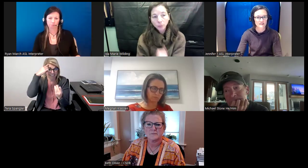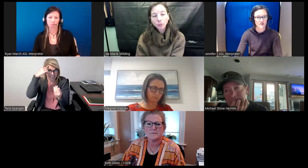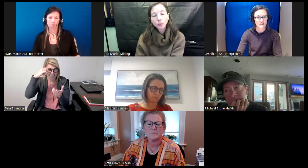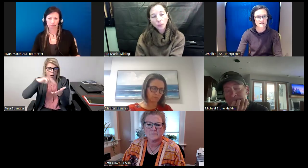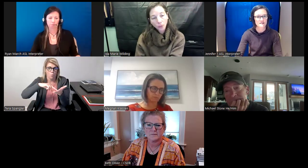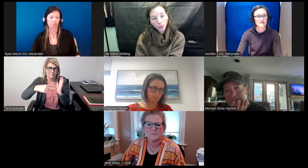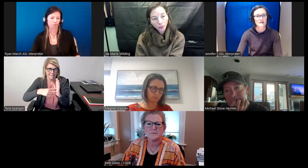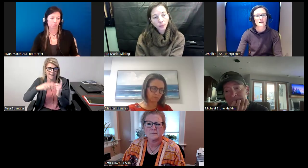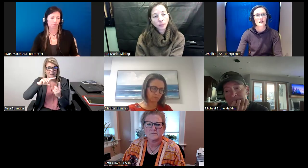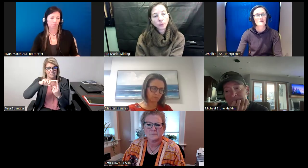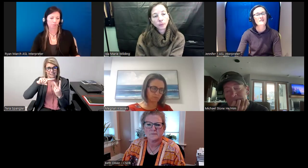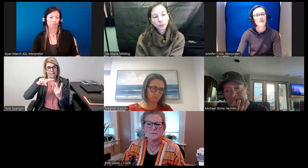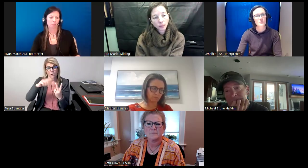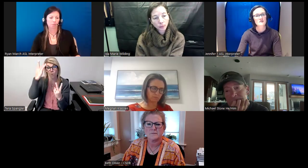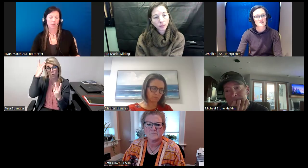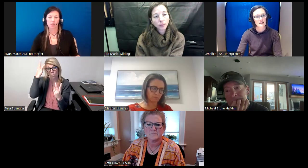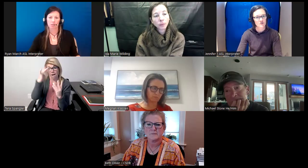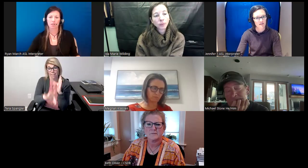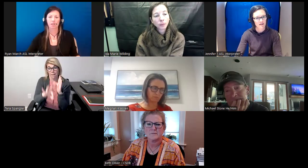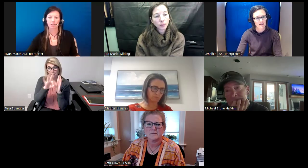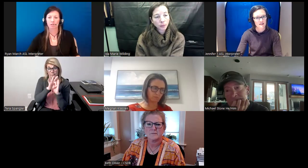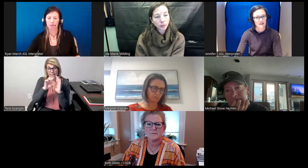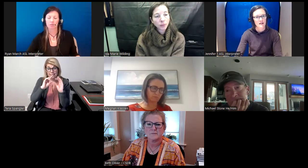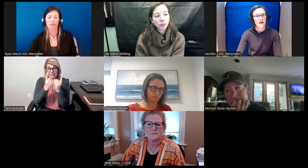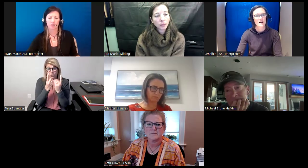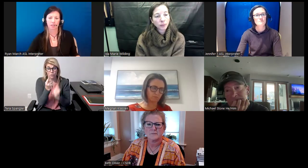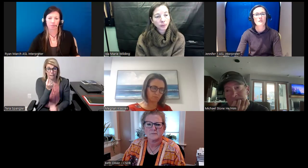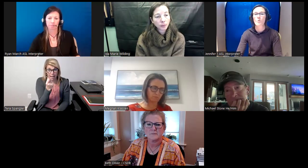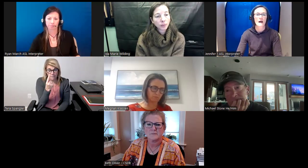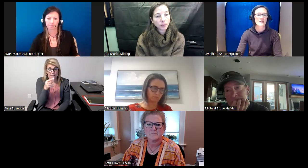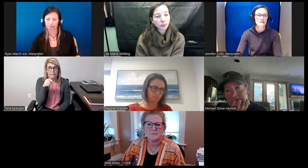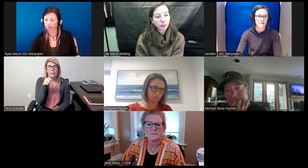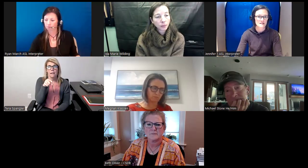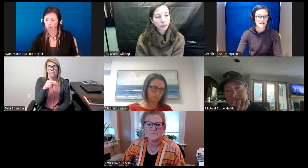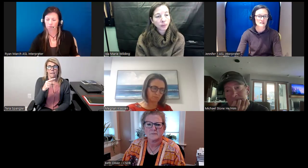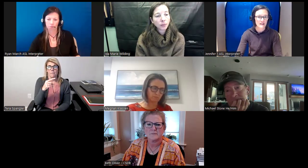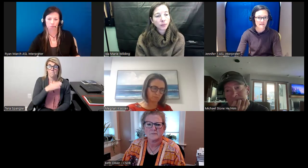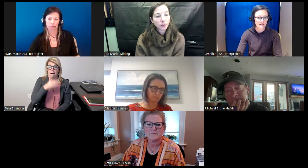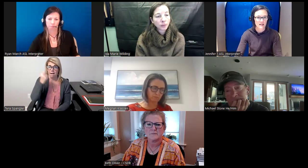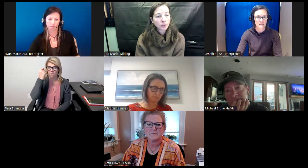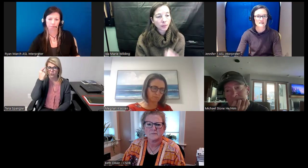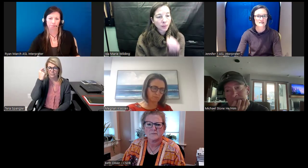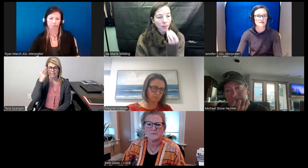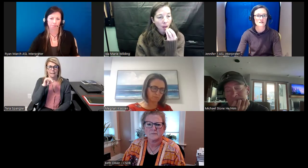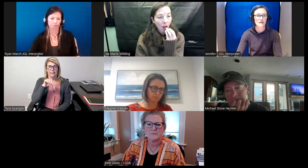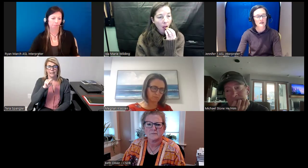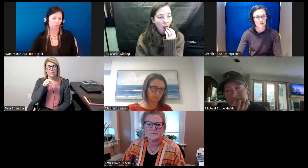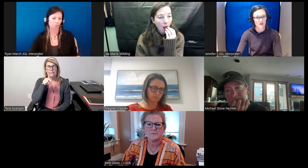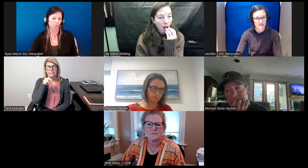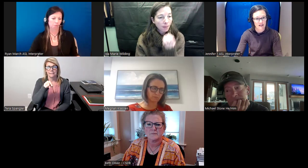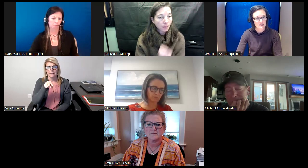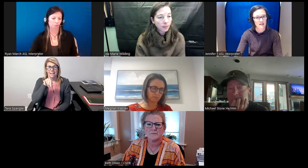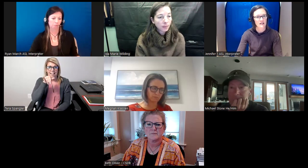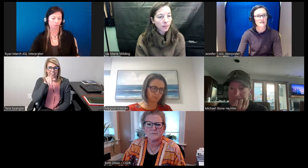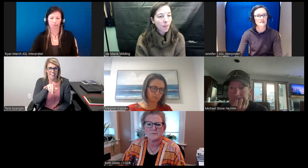school districts, I think that was the intention of Oh, it. gotcha. But why they picked D11 is, again,